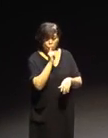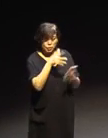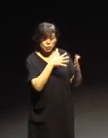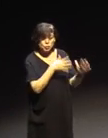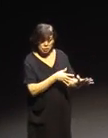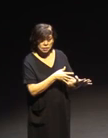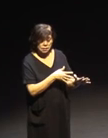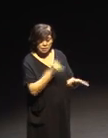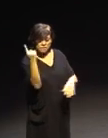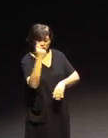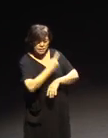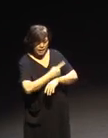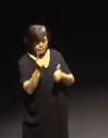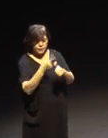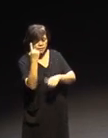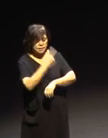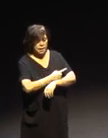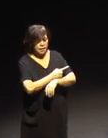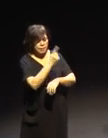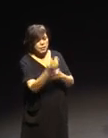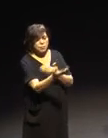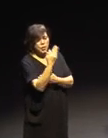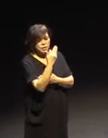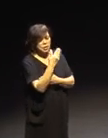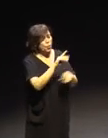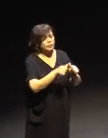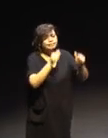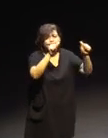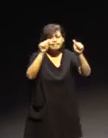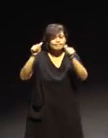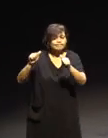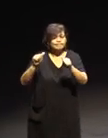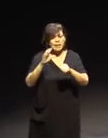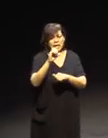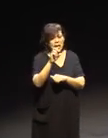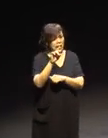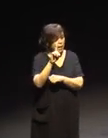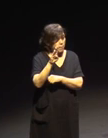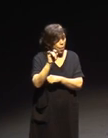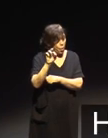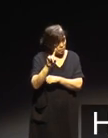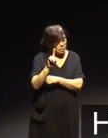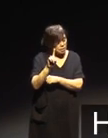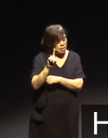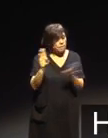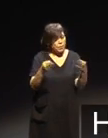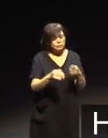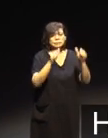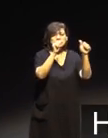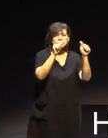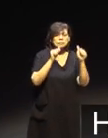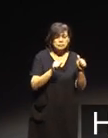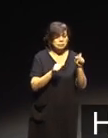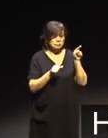this is just in the first day, in the first half of the morning, when we were putting up cardboard boxes to create a wall for an installation, he decided that